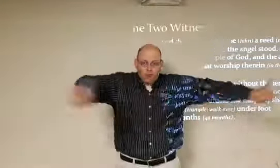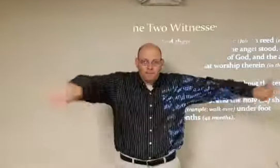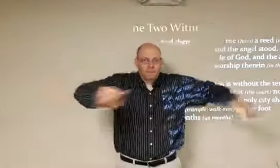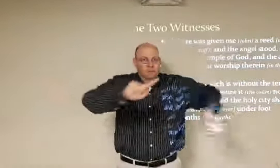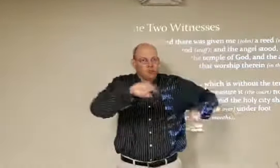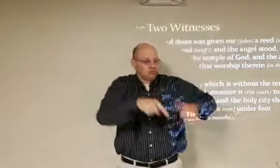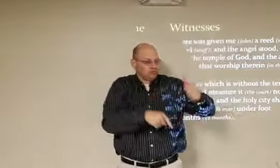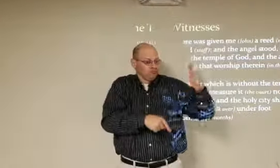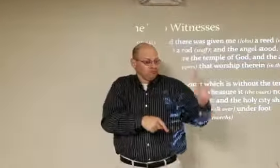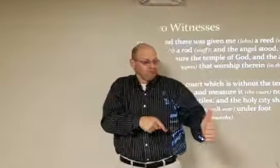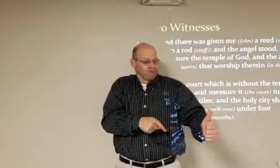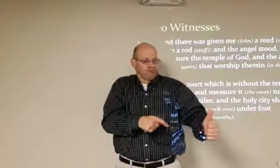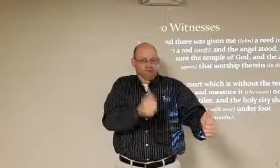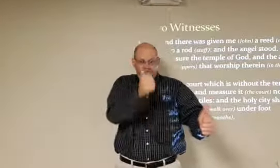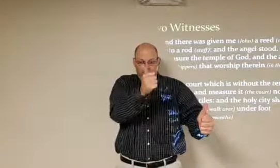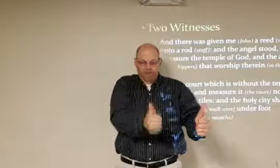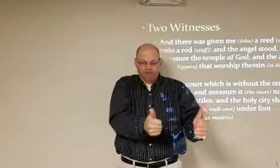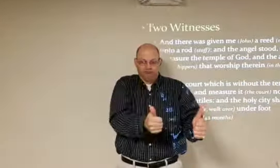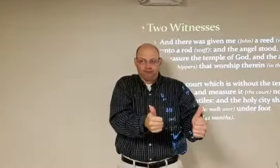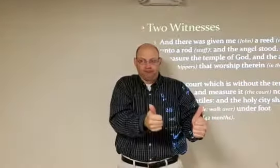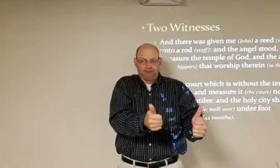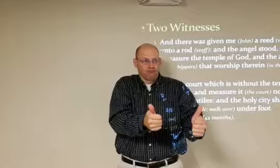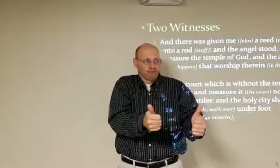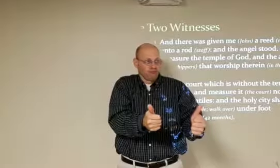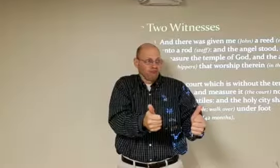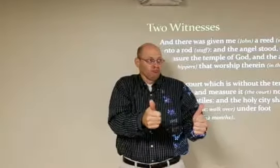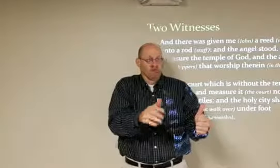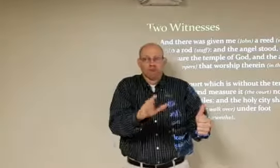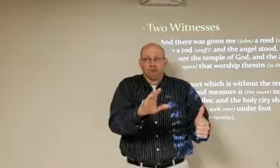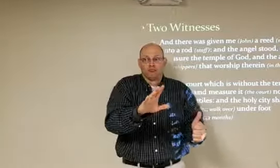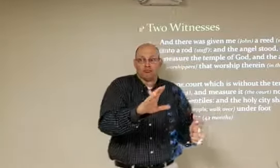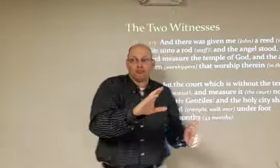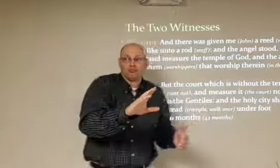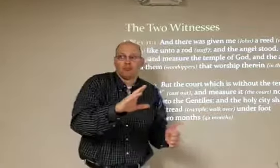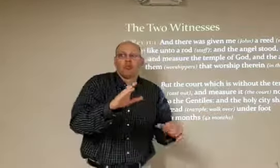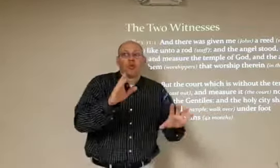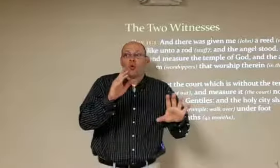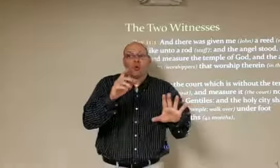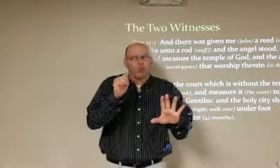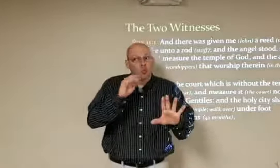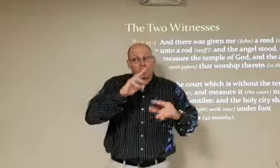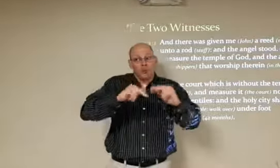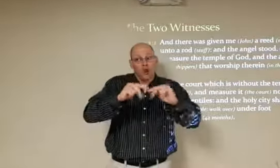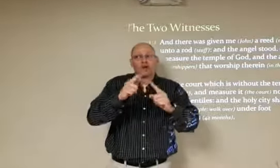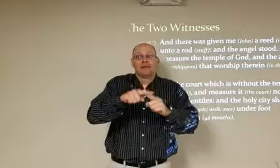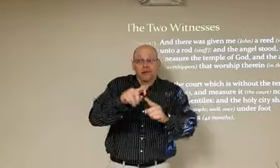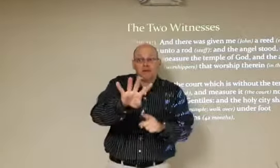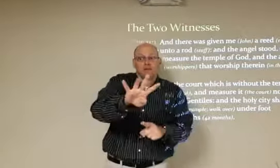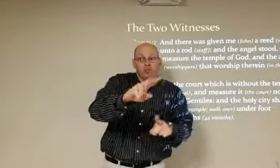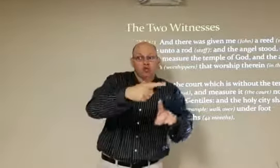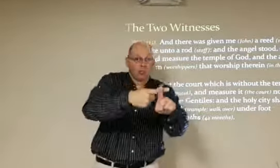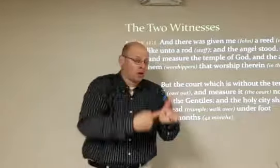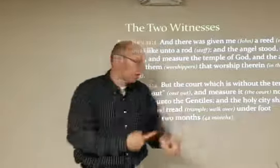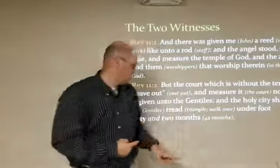the court is not there any longer. It won't be built. So the court won't